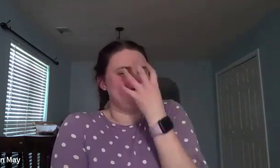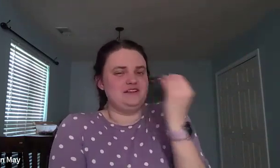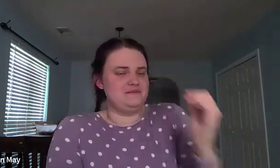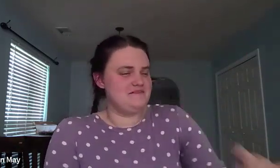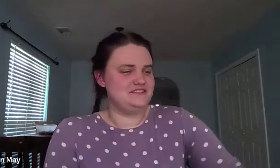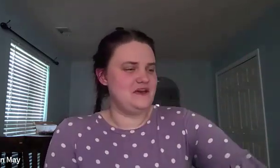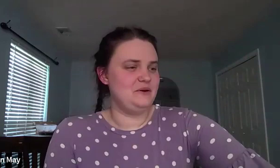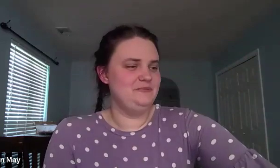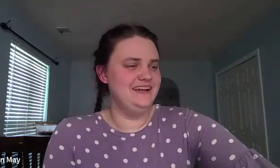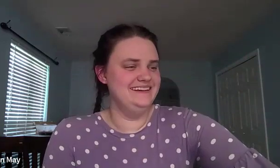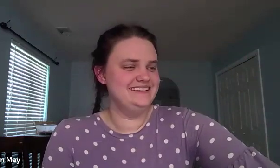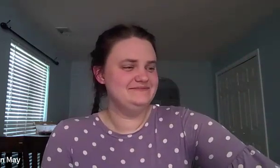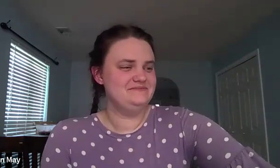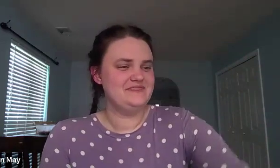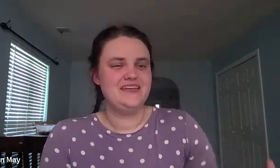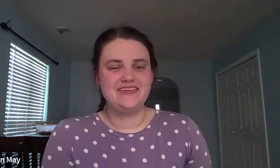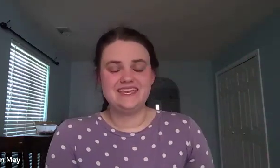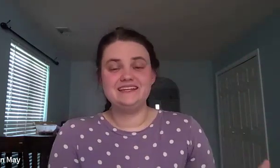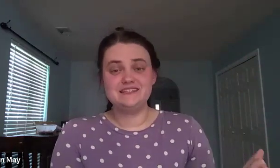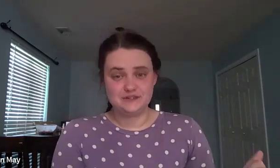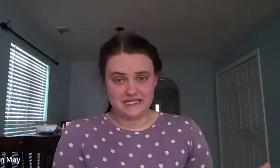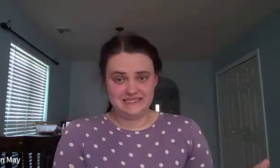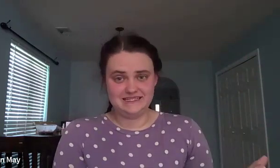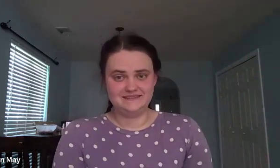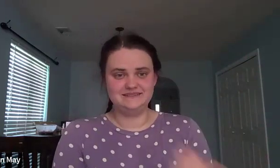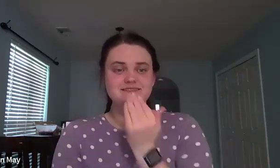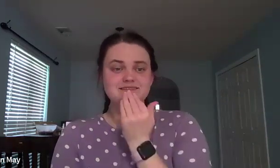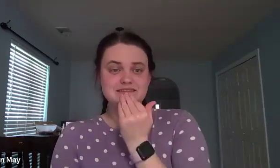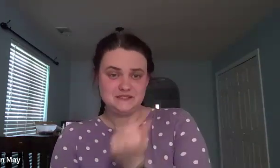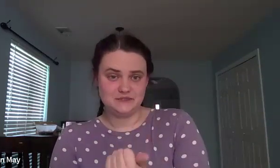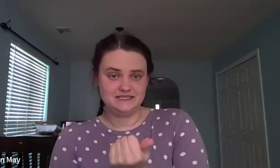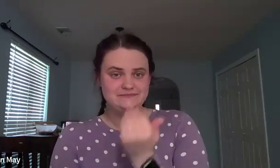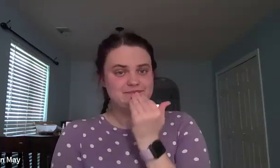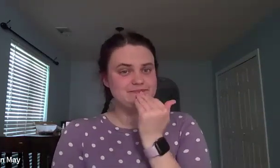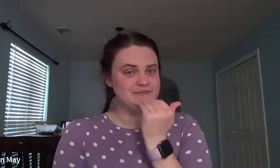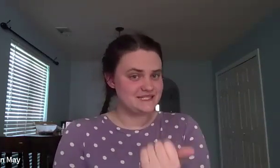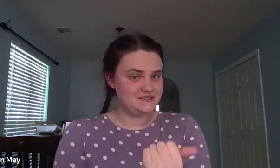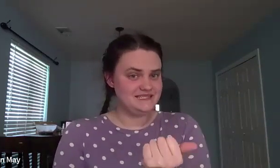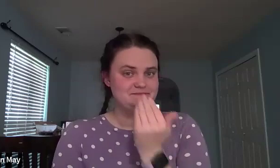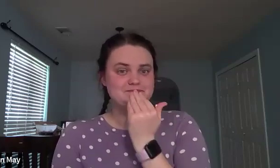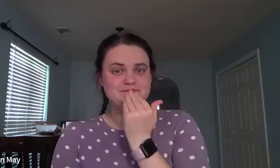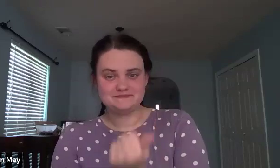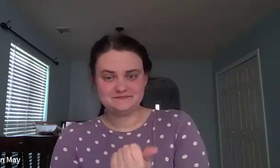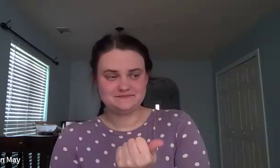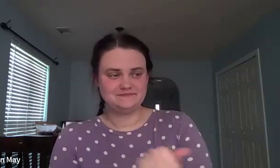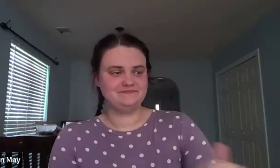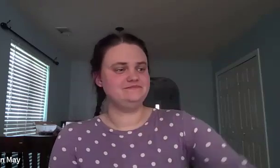curl into my face on that one. Then sweet. Sweet. Sweet.